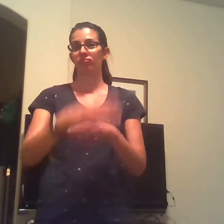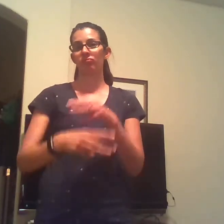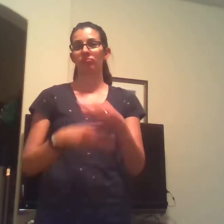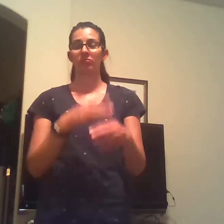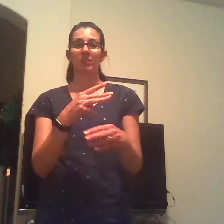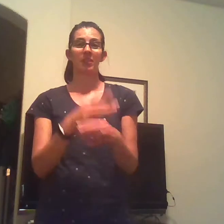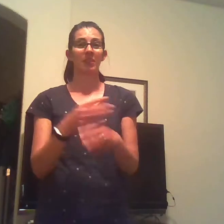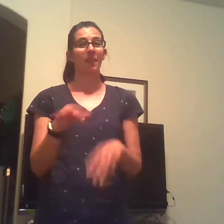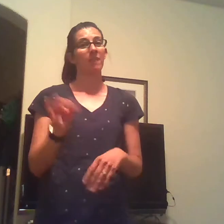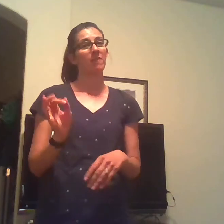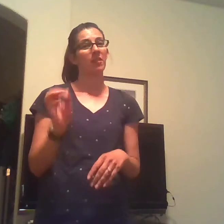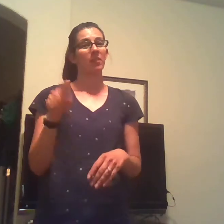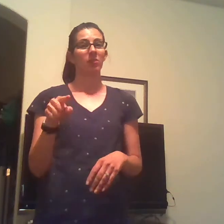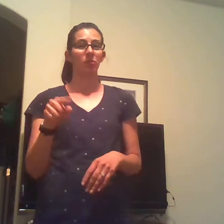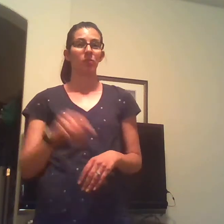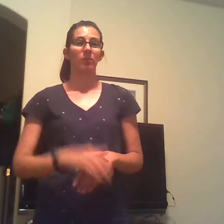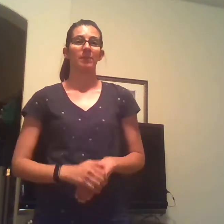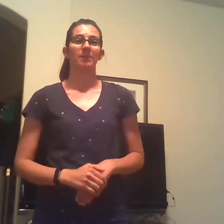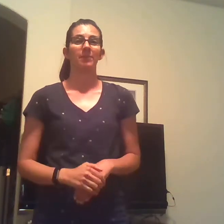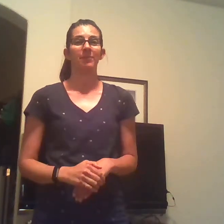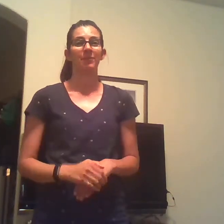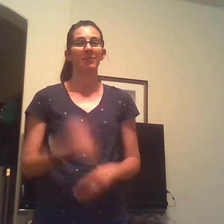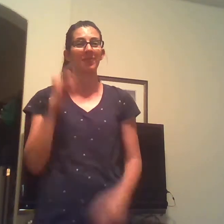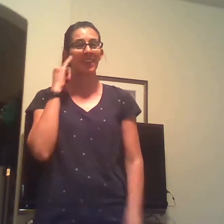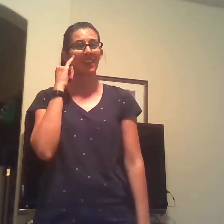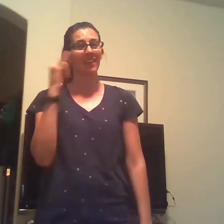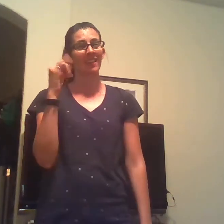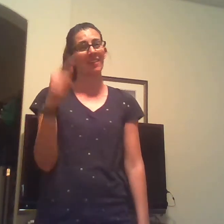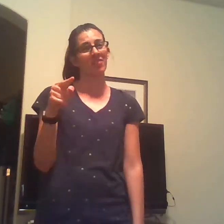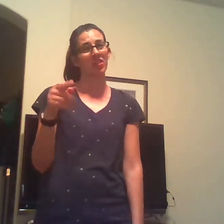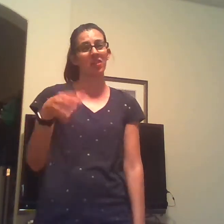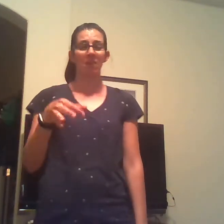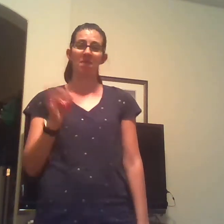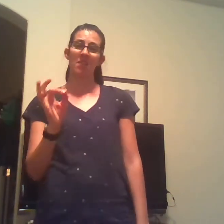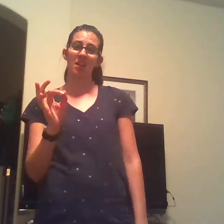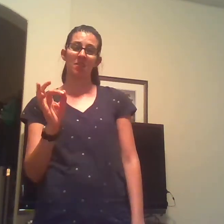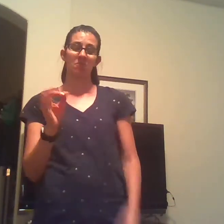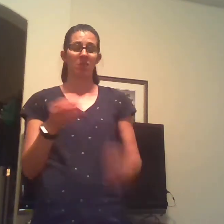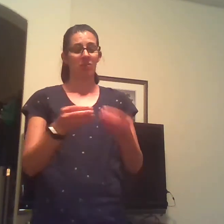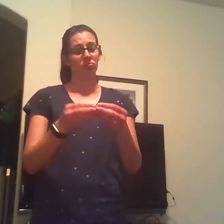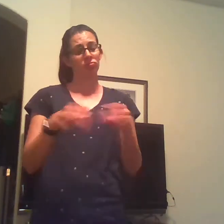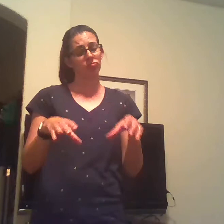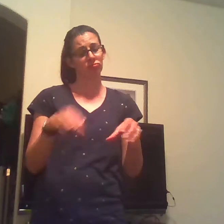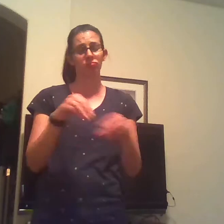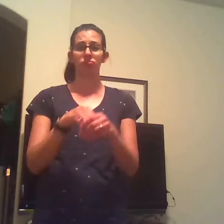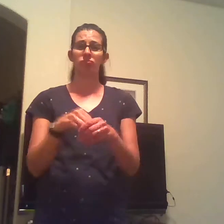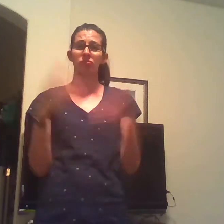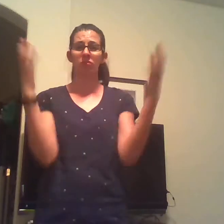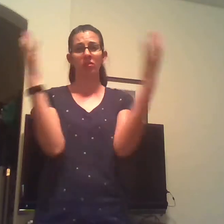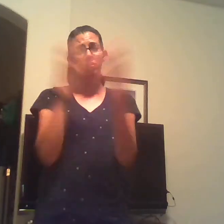to find you. If you ever find yourself lost in the dark and you can't see,